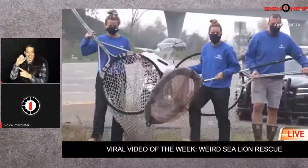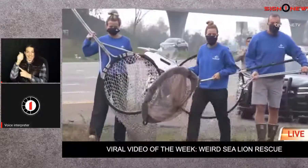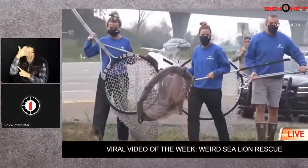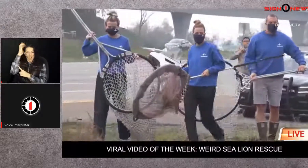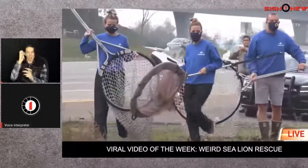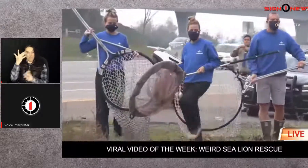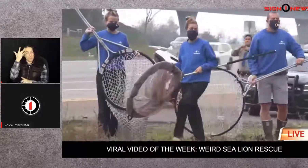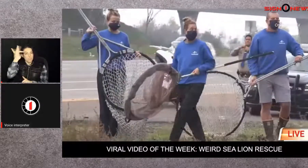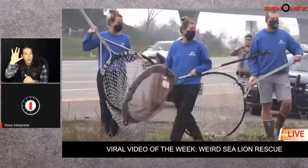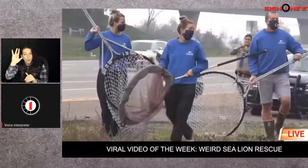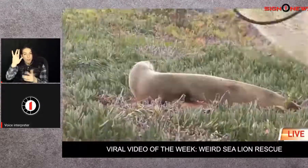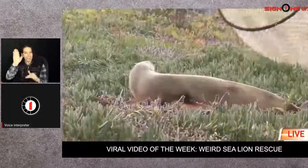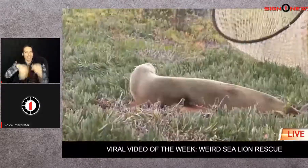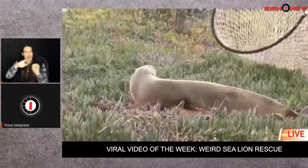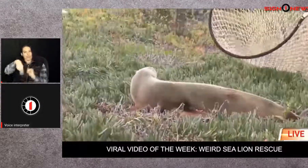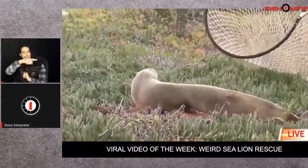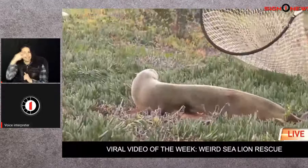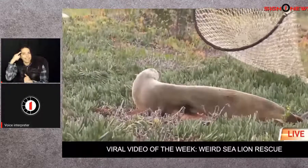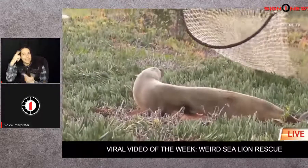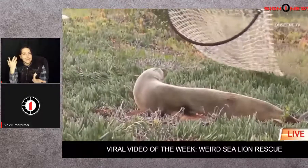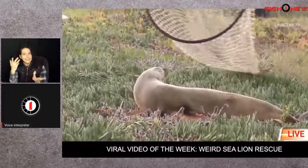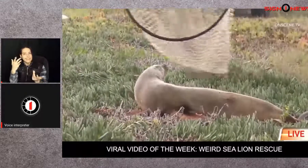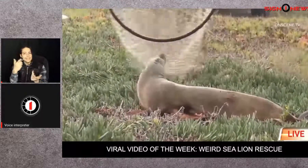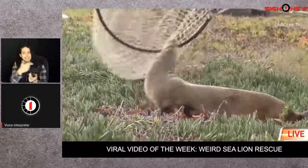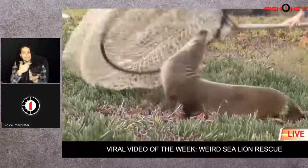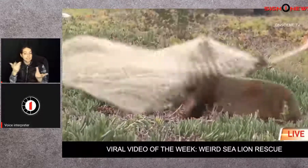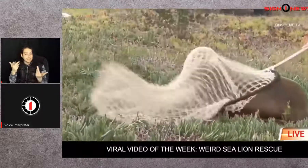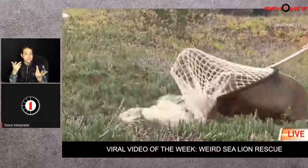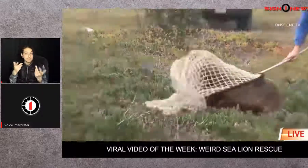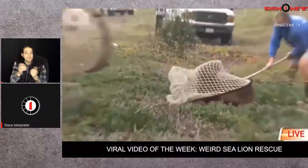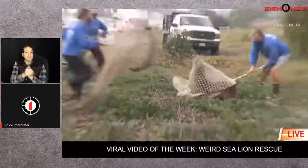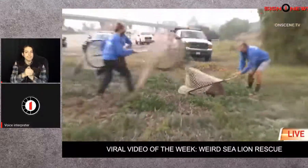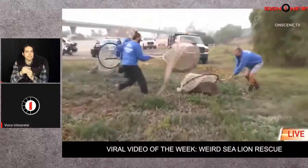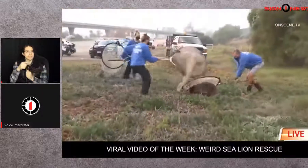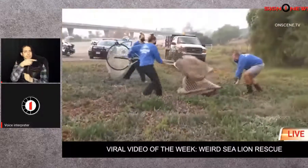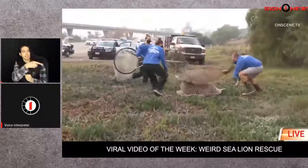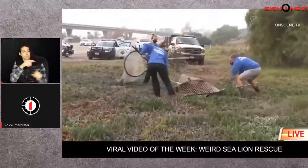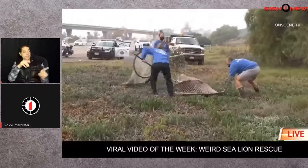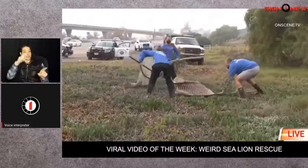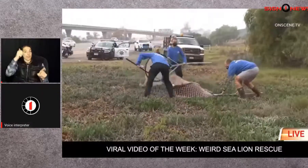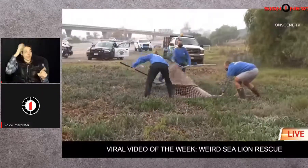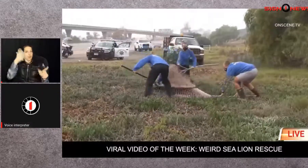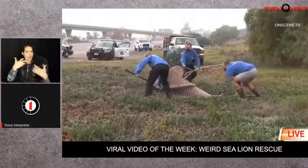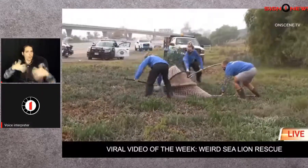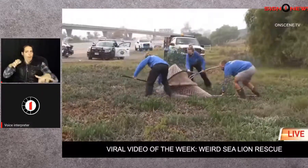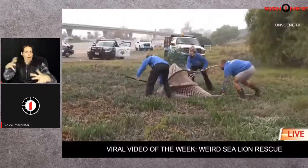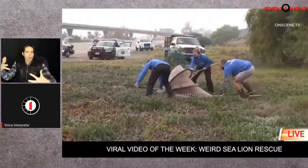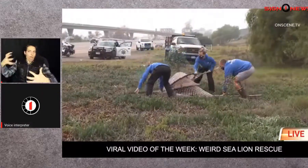at SeaWorld considered the fact that this sea lion is smarter than they think?